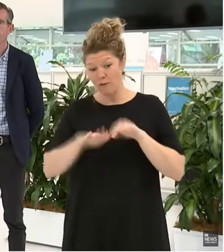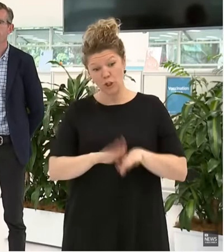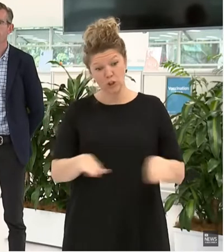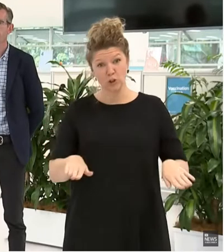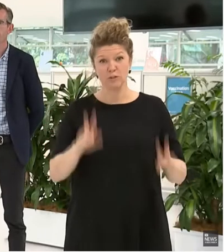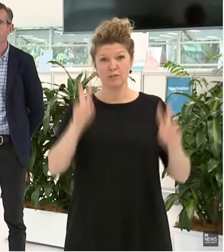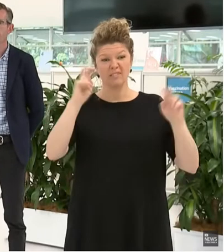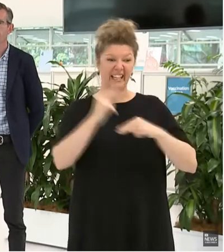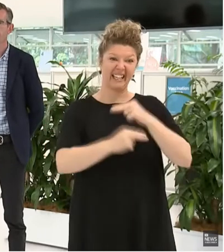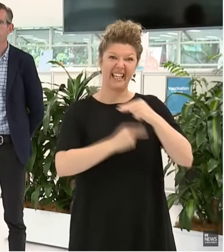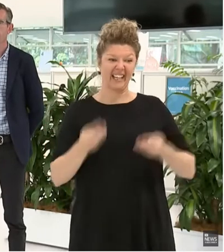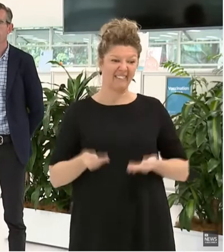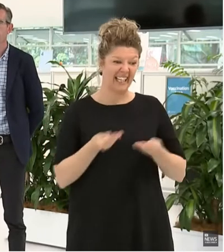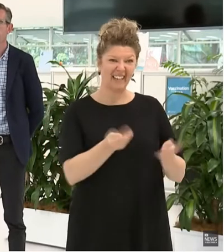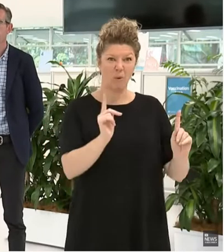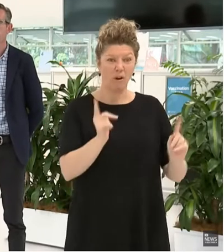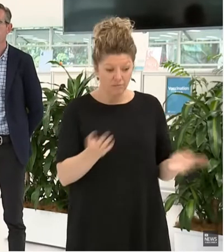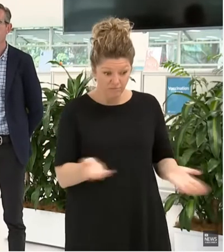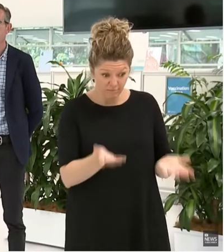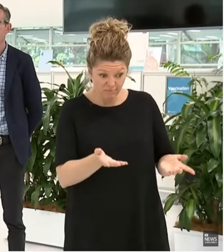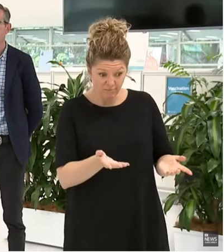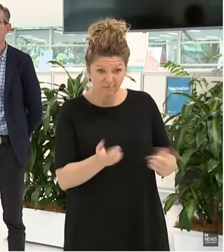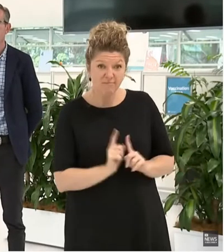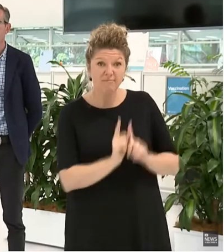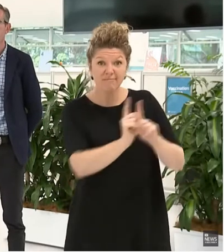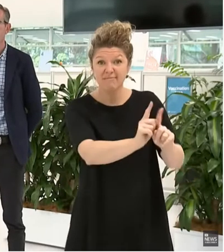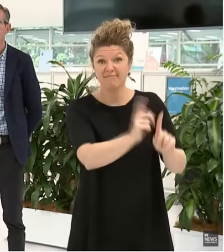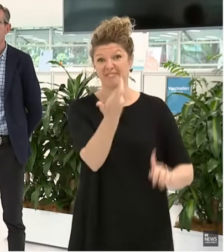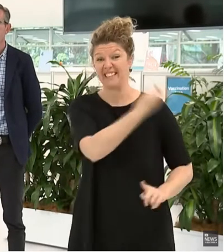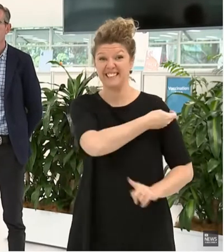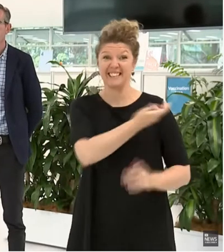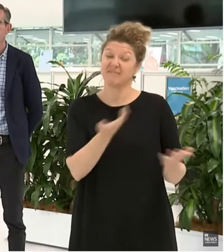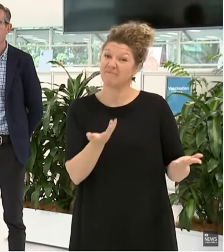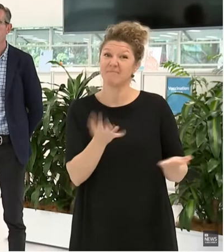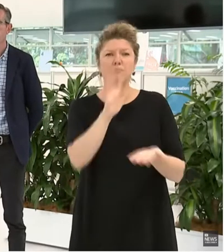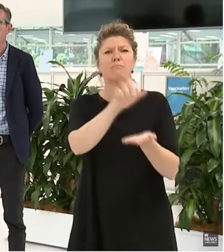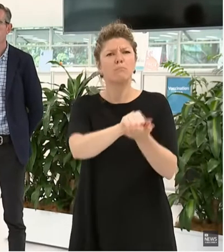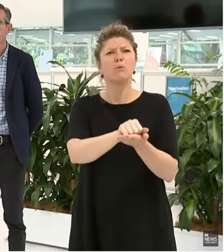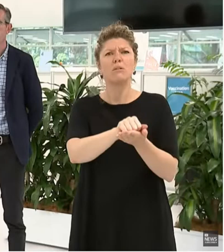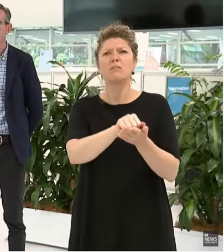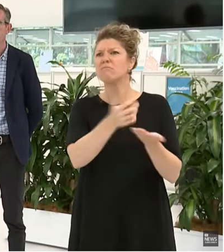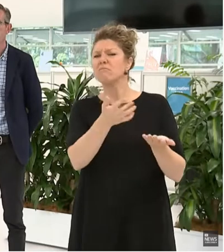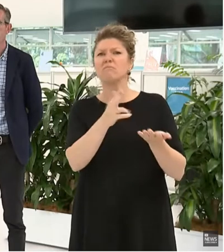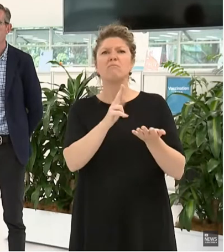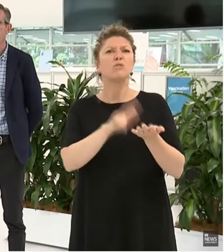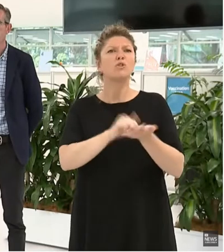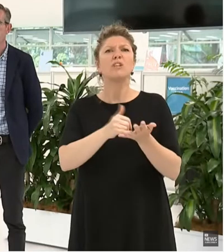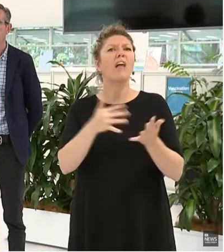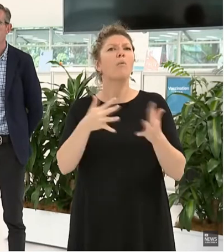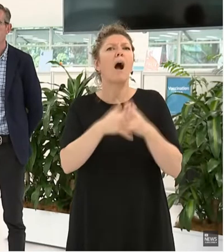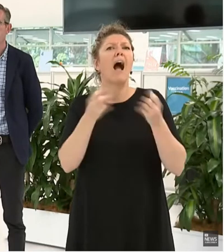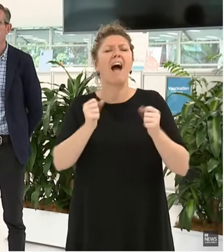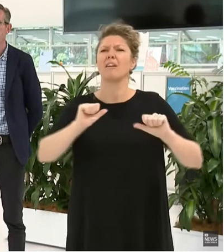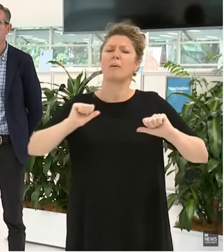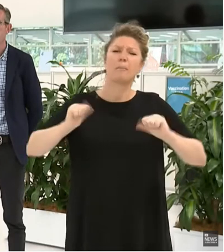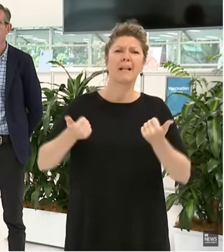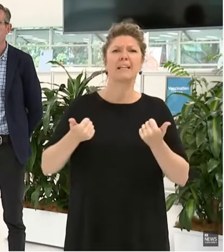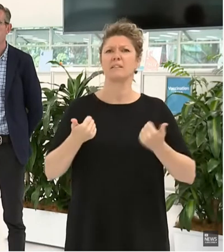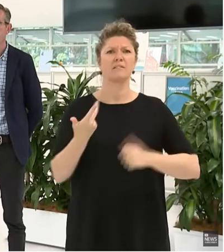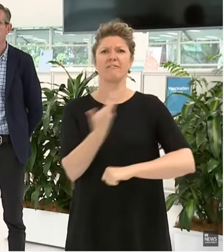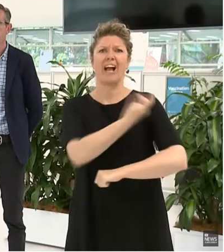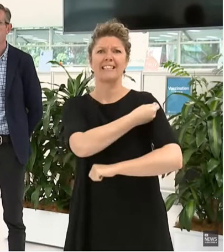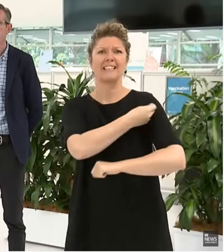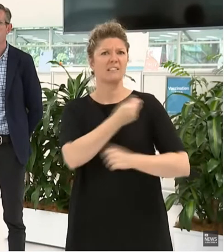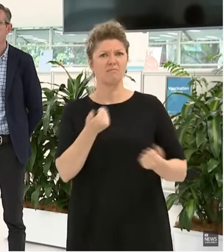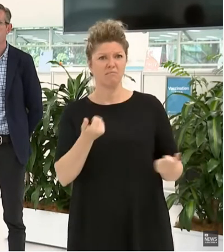New Year is to go and get vaccinated. Please book into a New South Wales vaccination clinic. We have spaces